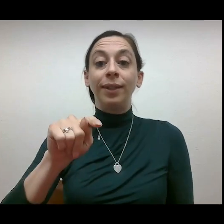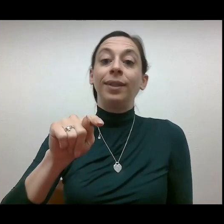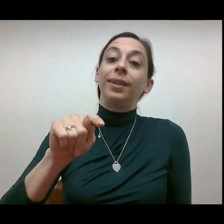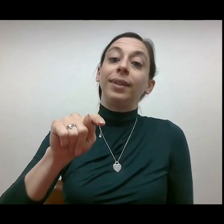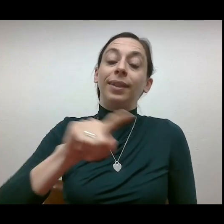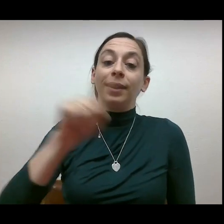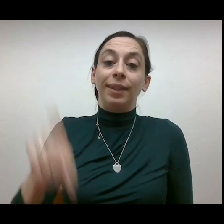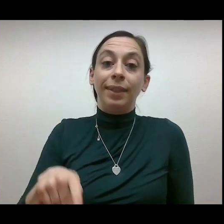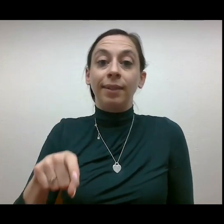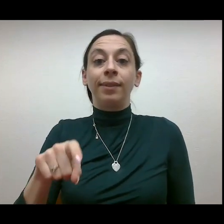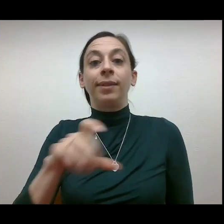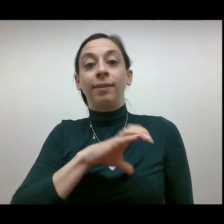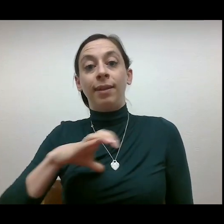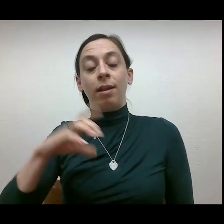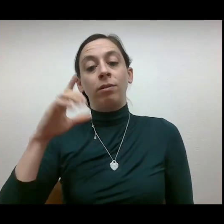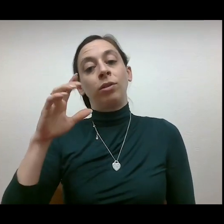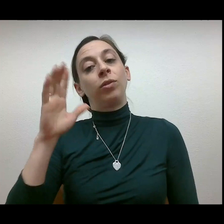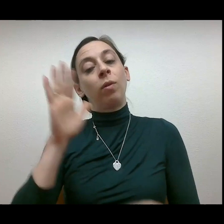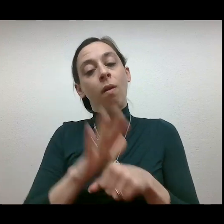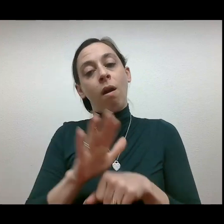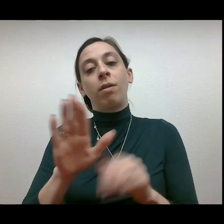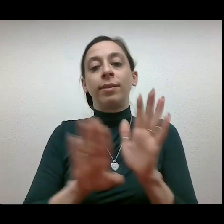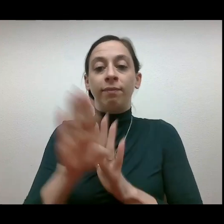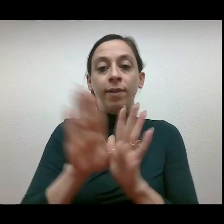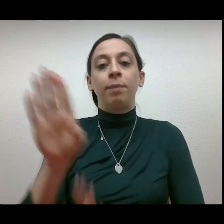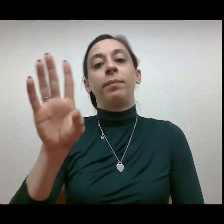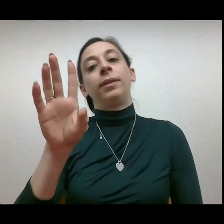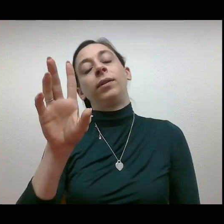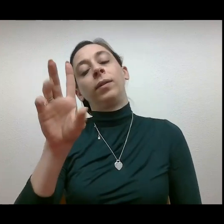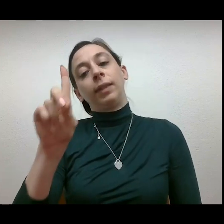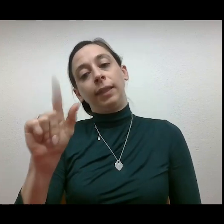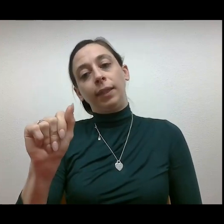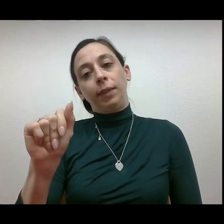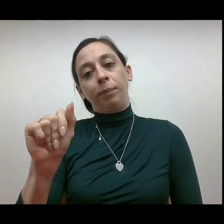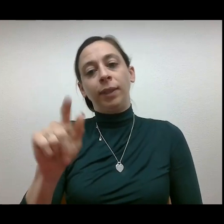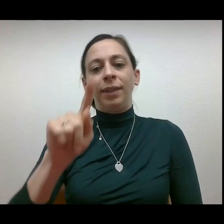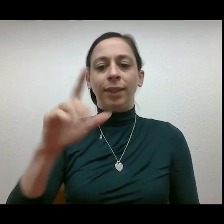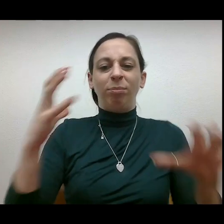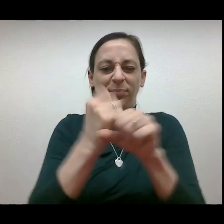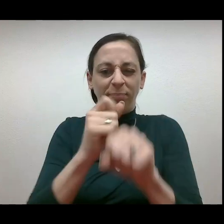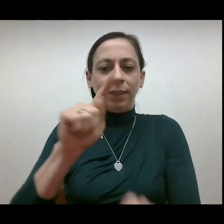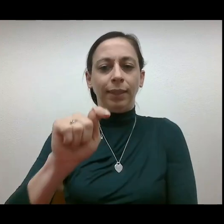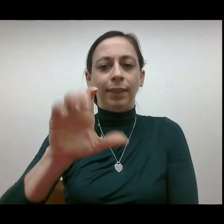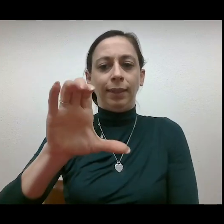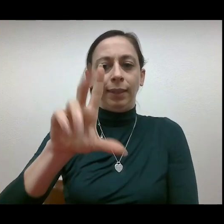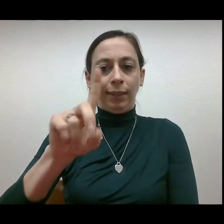Next is the Texas Council on Developmental Disabilities, TCDD.